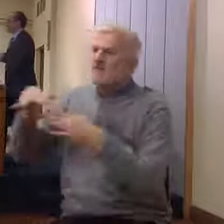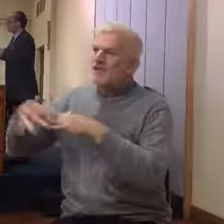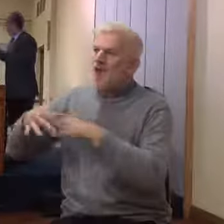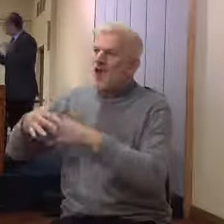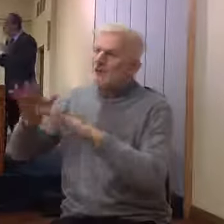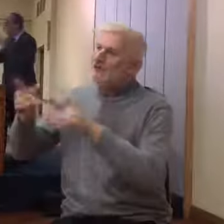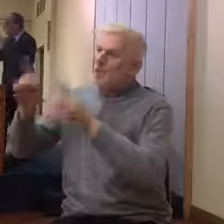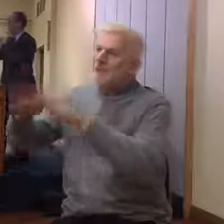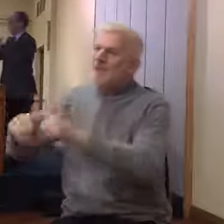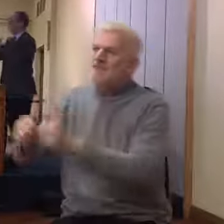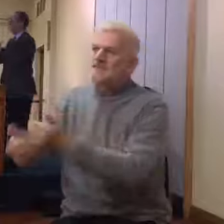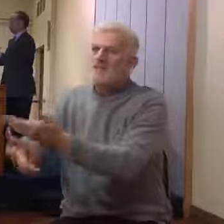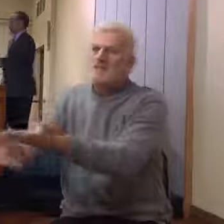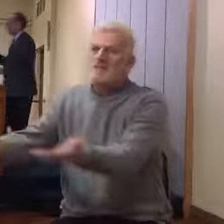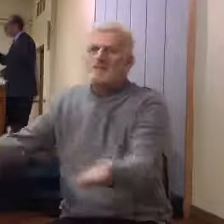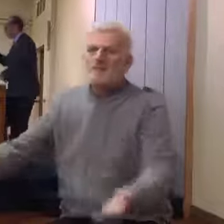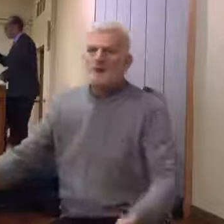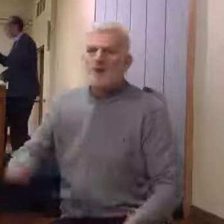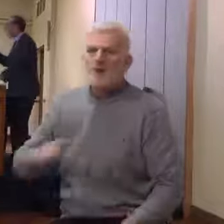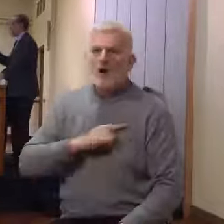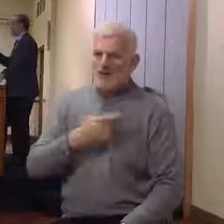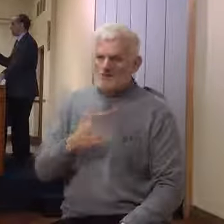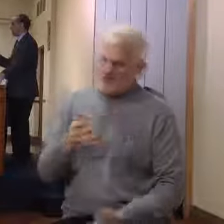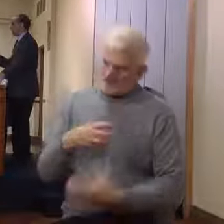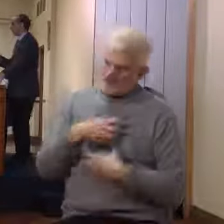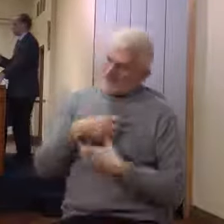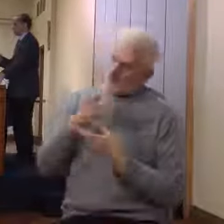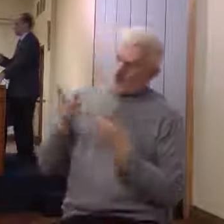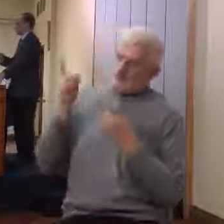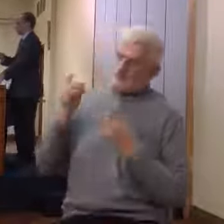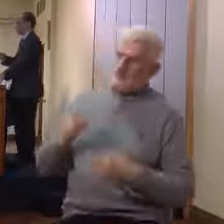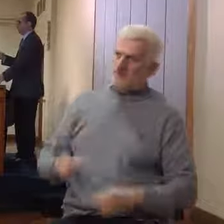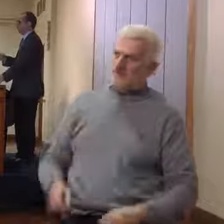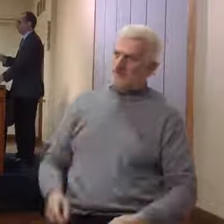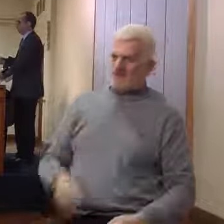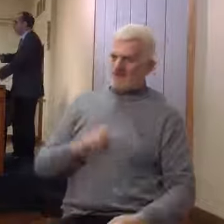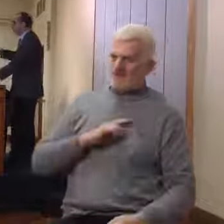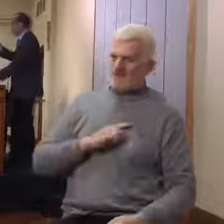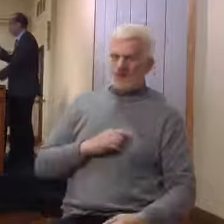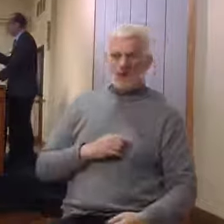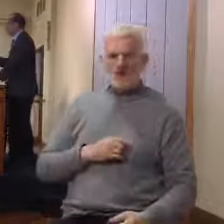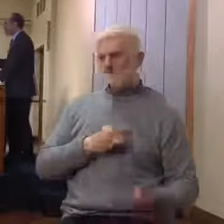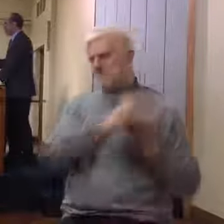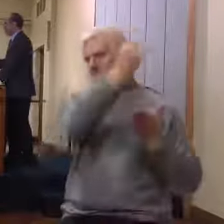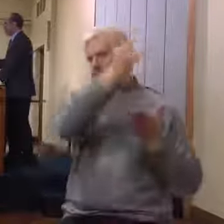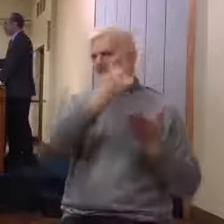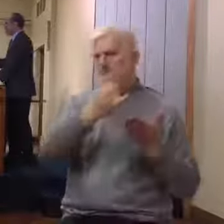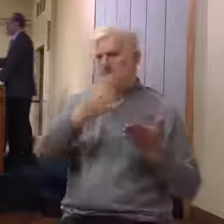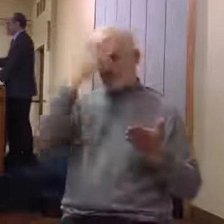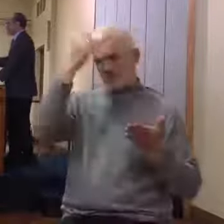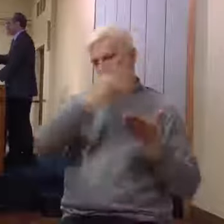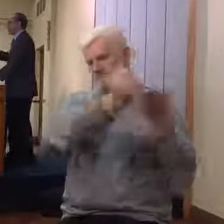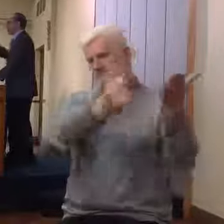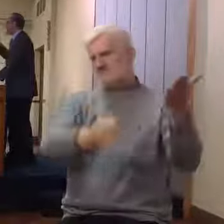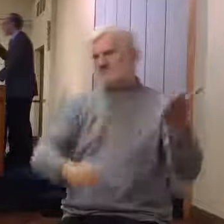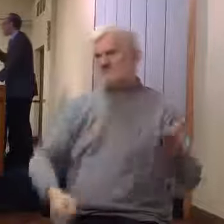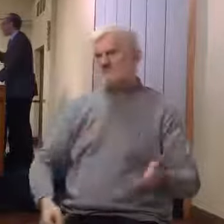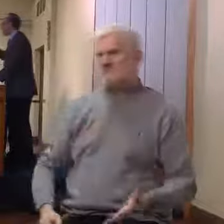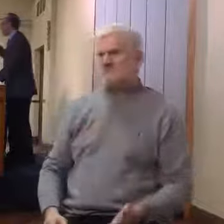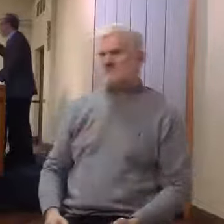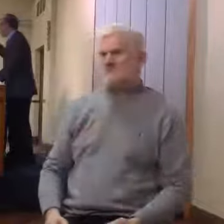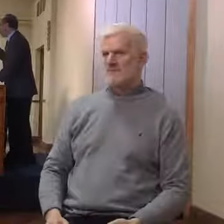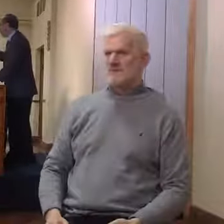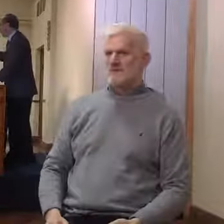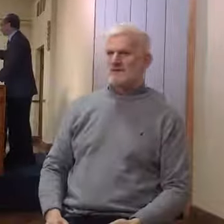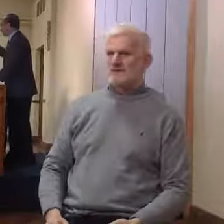they feared God. We will come to the fear of God in a moment. But they feared God. And they did